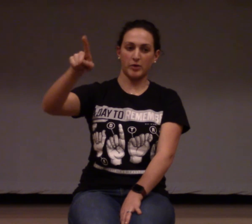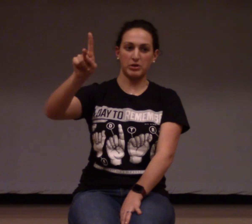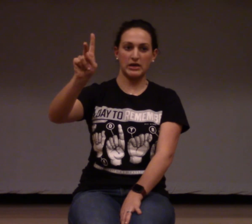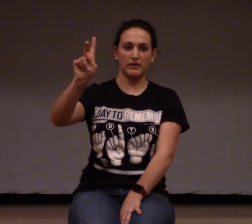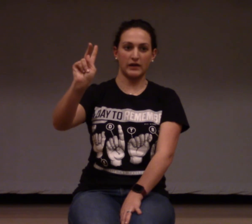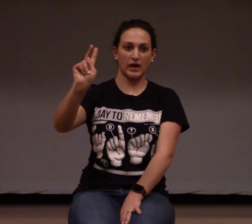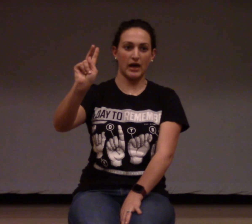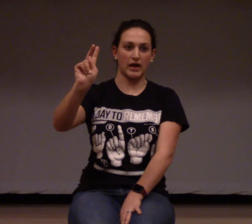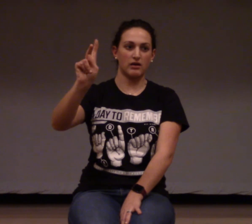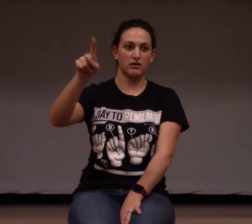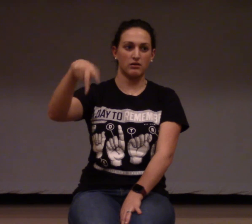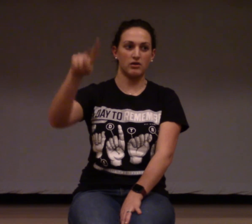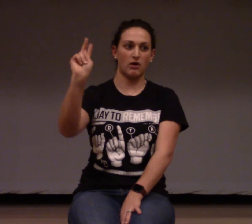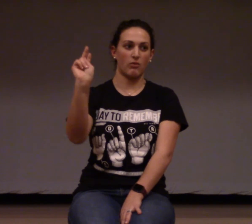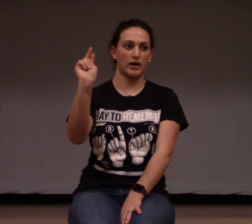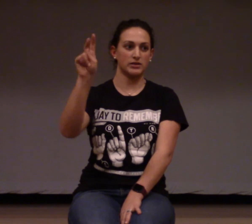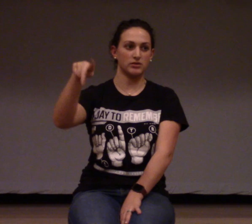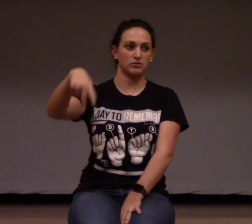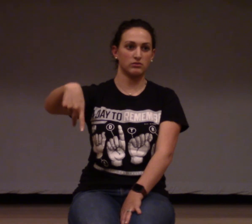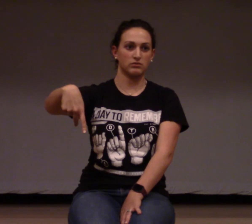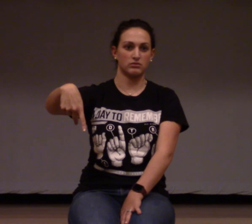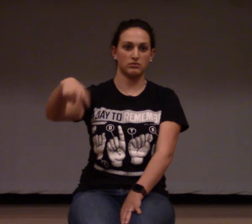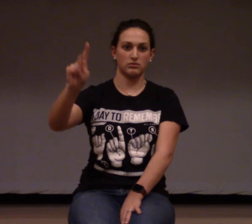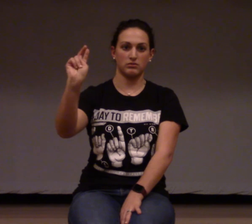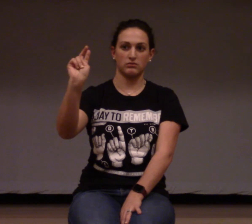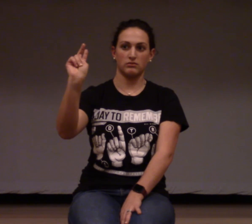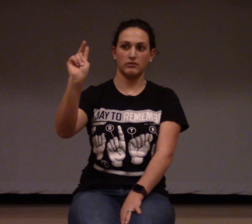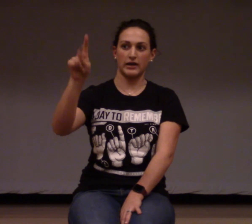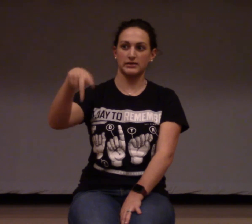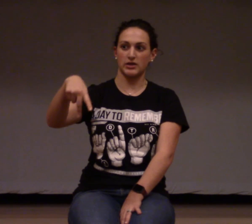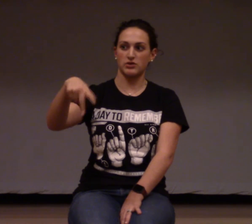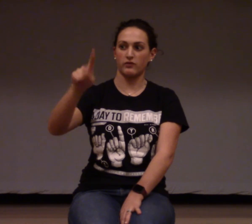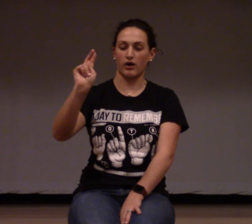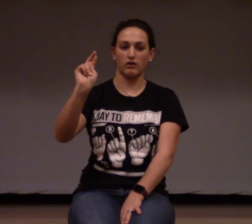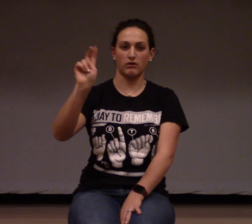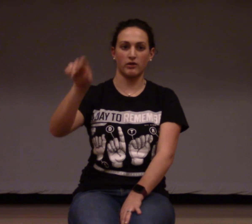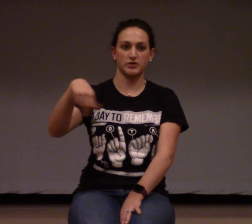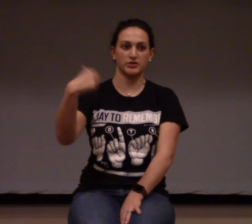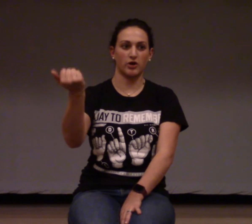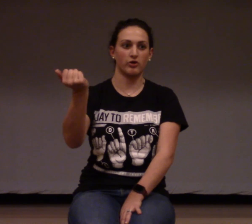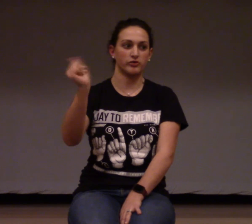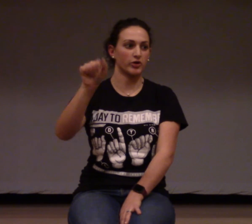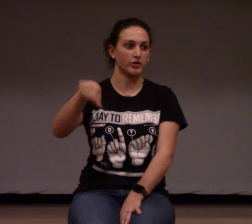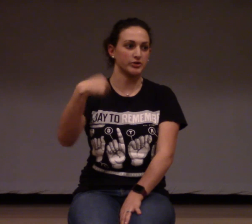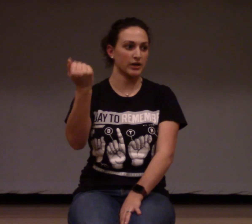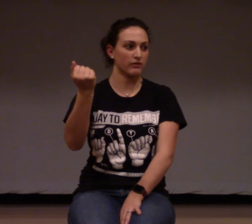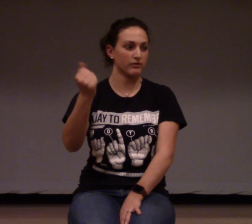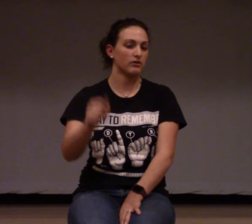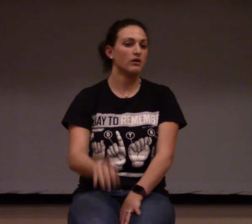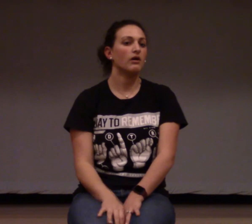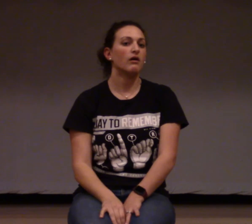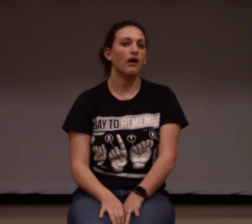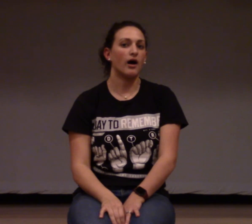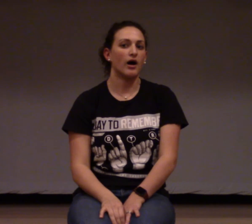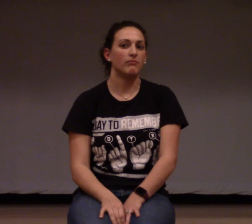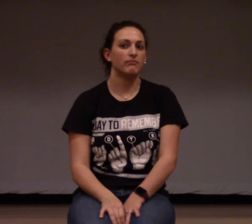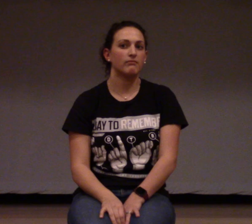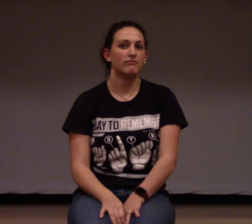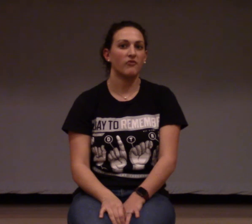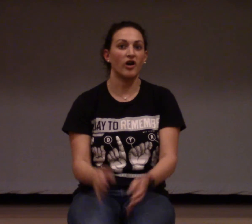P and the K, you don't want to extend too far, or else just start hurting yourself. All right,